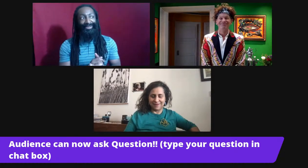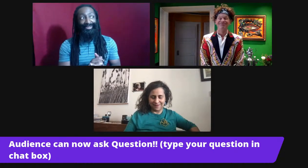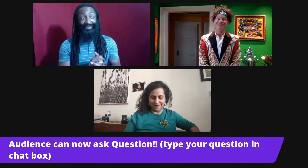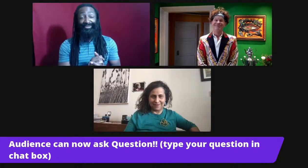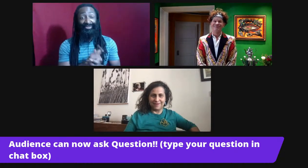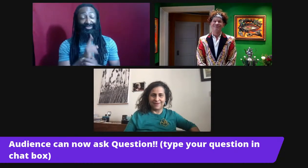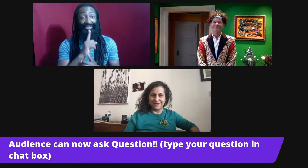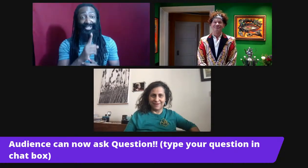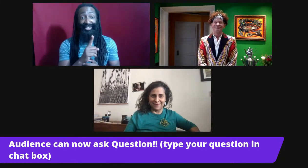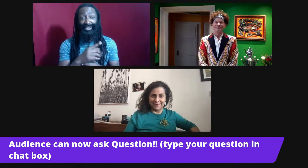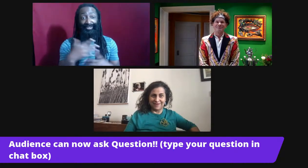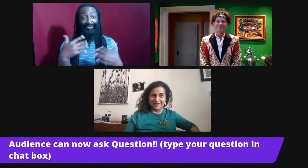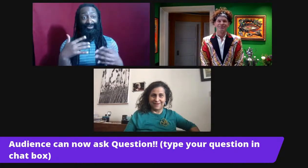You know, Black people